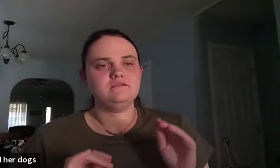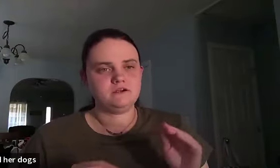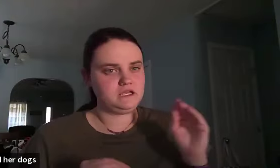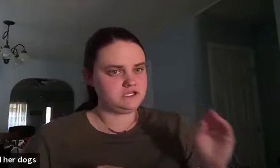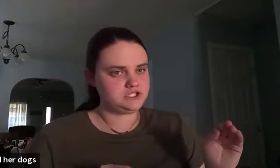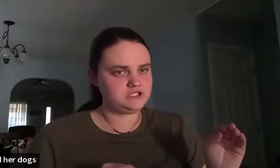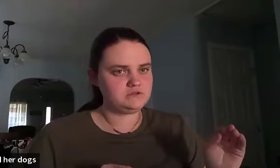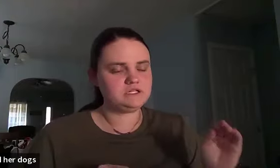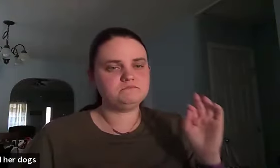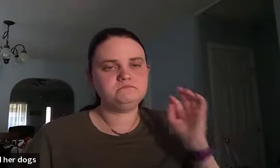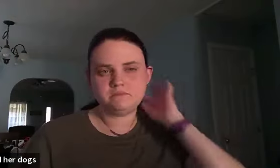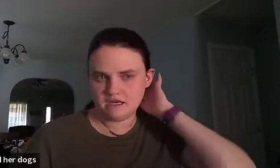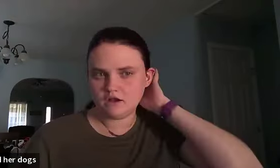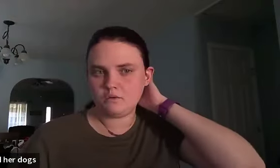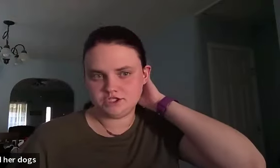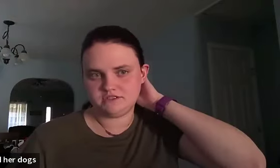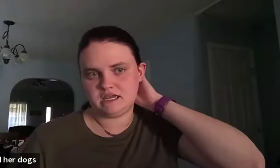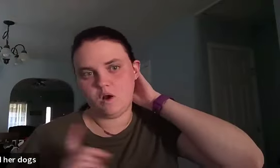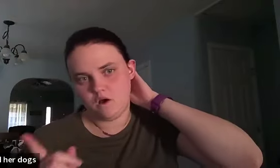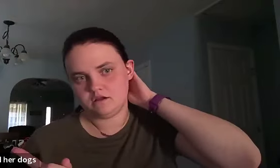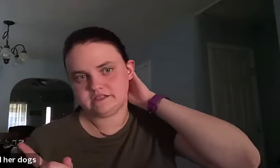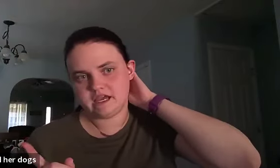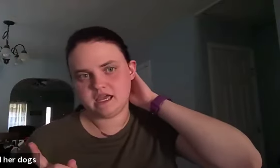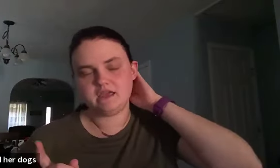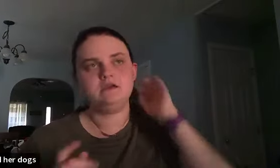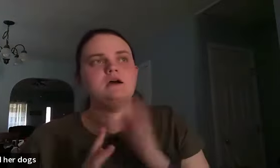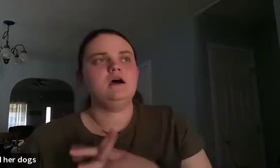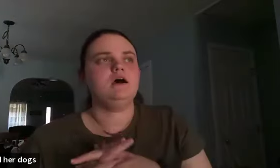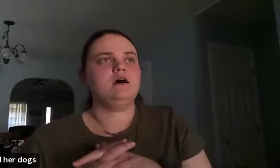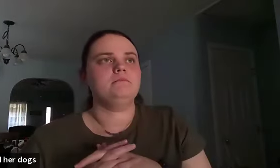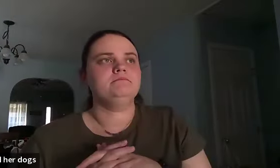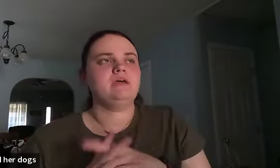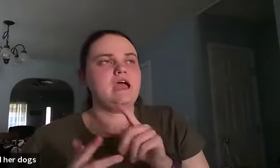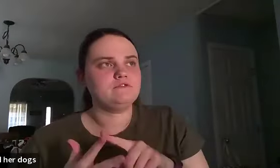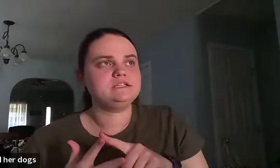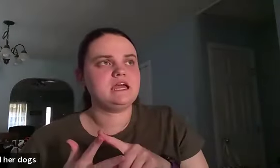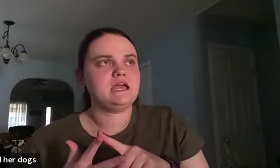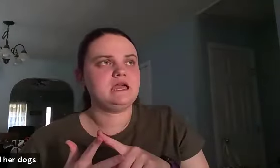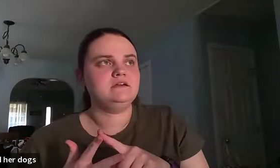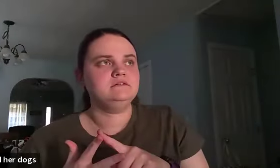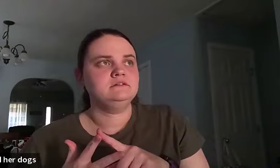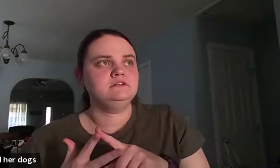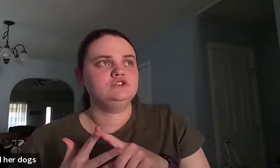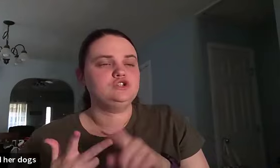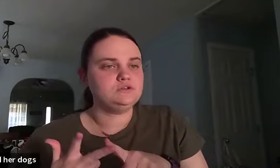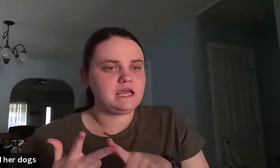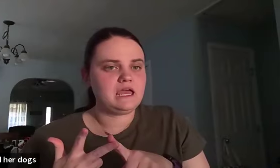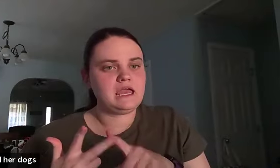of variations to it depending on what you're saying. All day, every day,